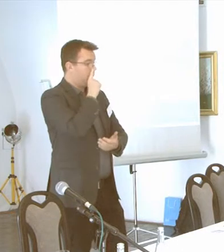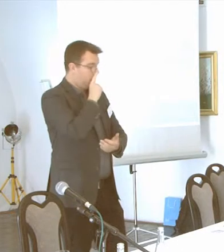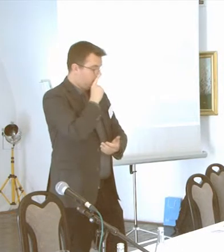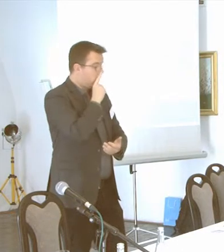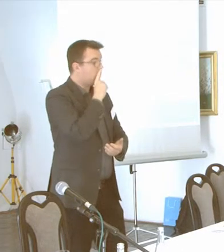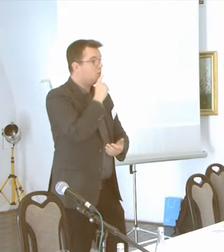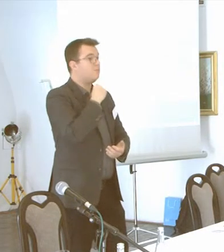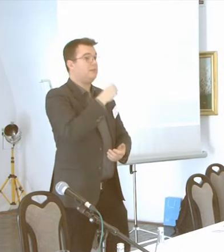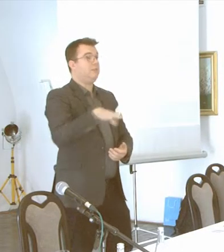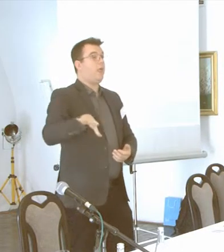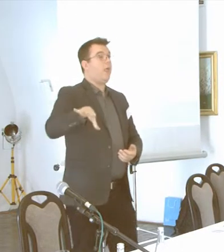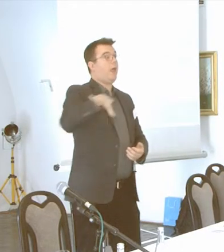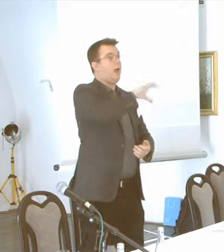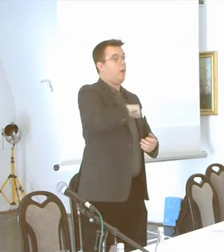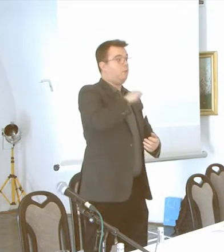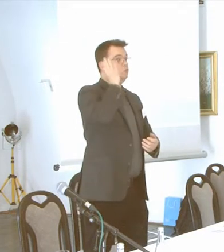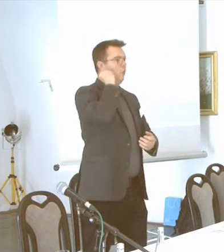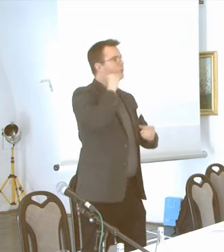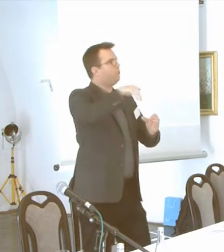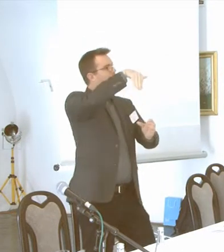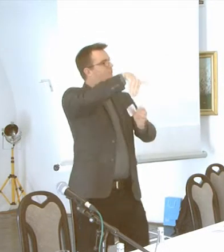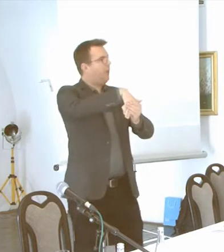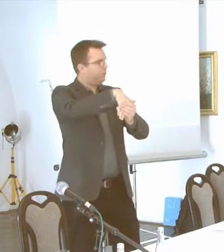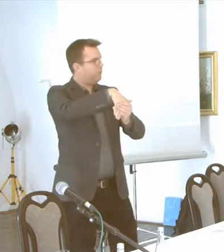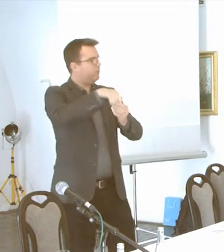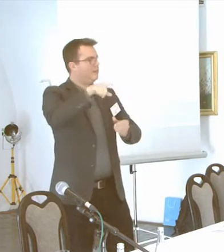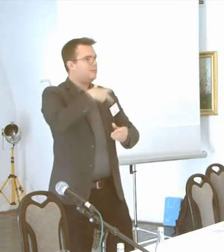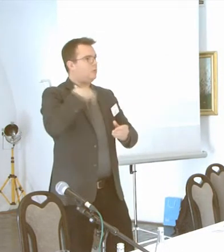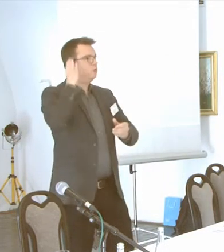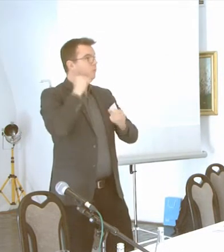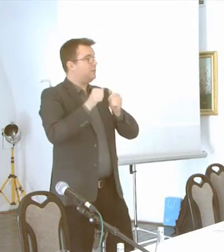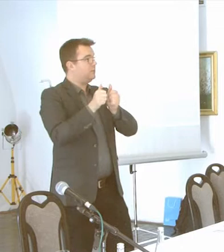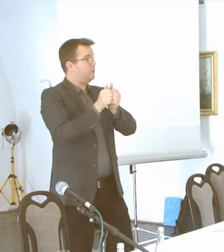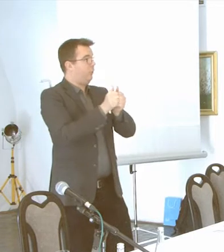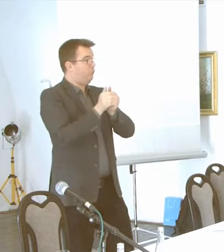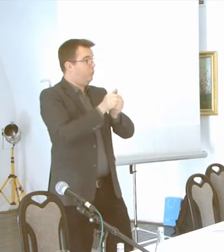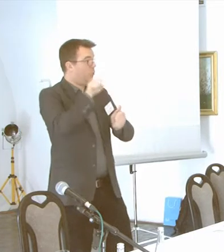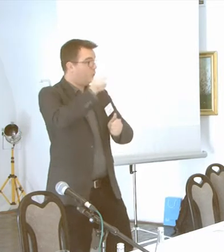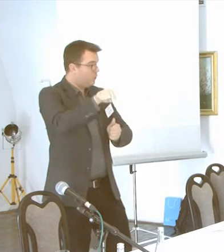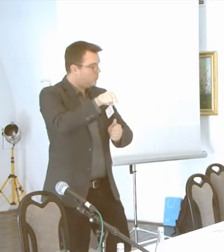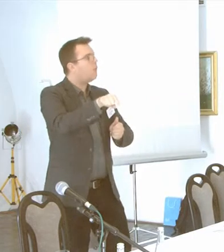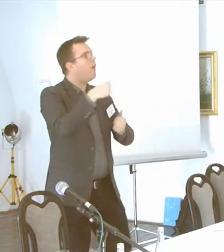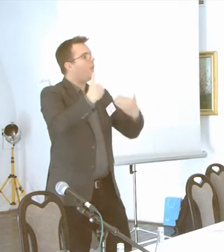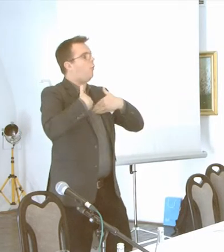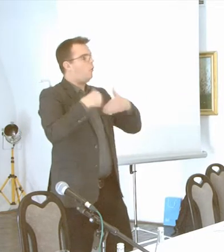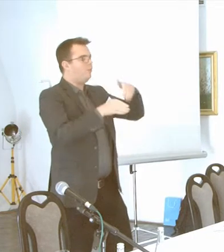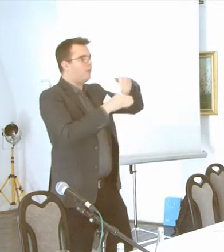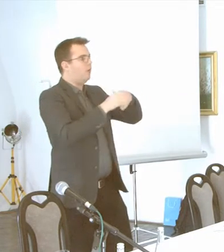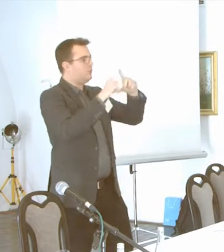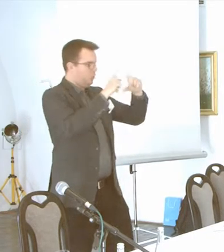emergency center through SMS. All deaf people, being a member of the Danish Deaf Association,